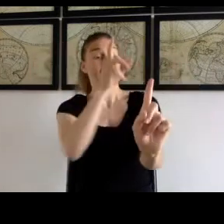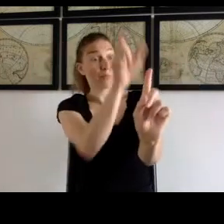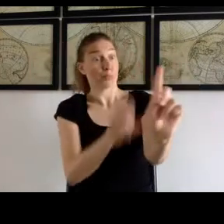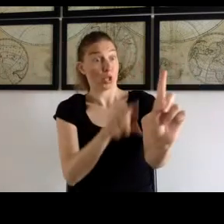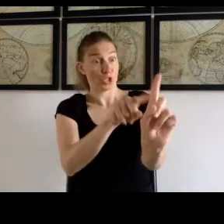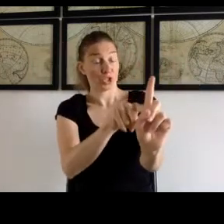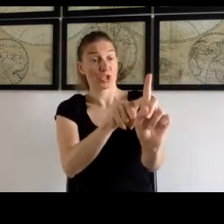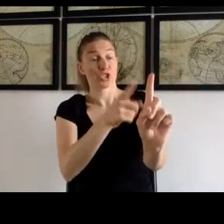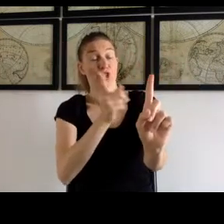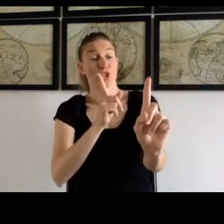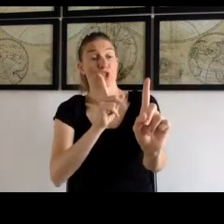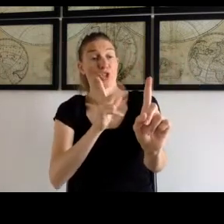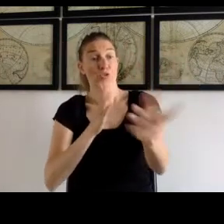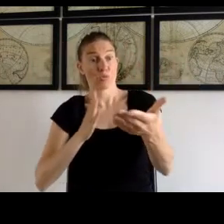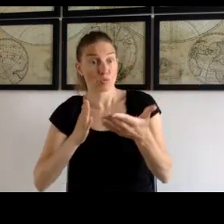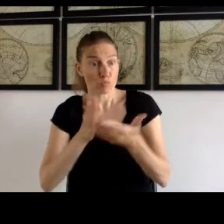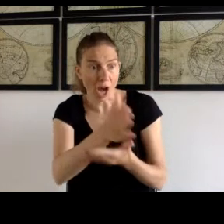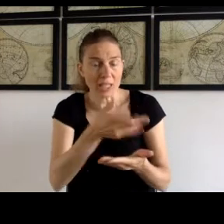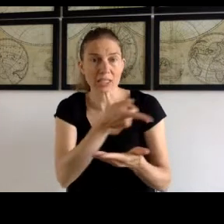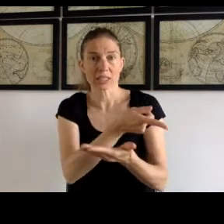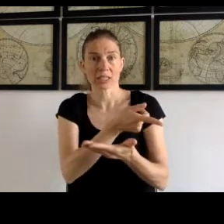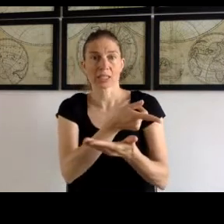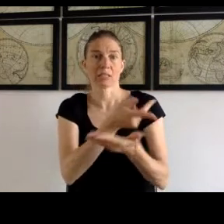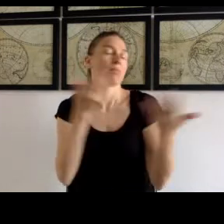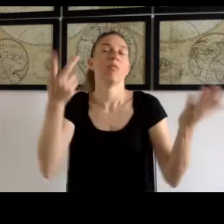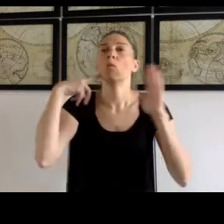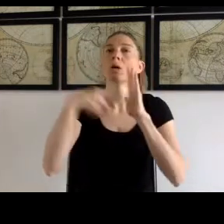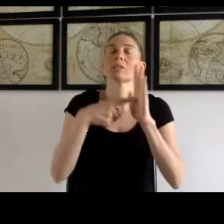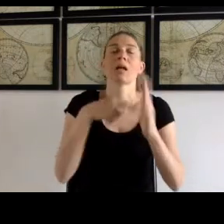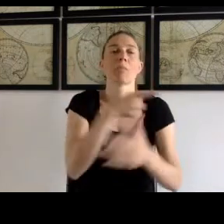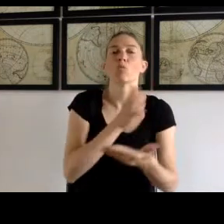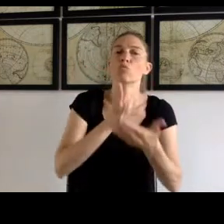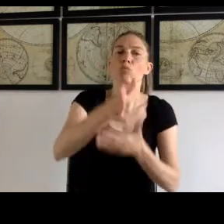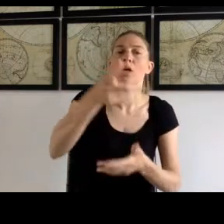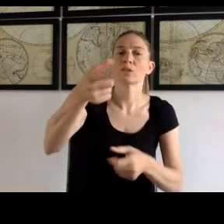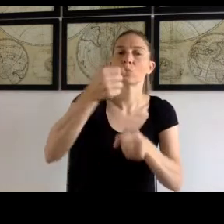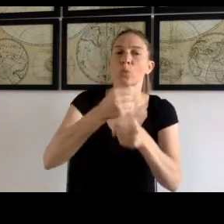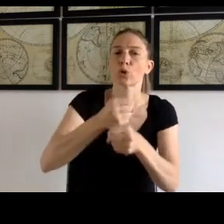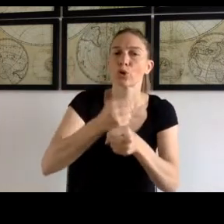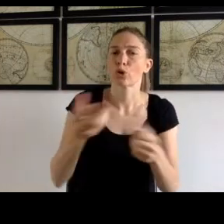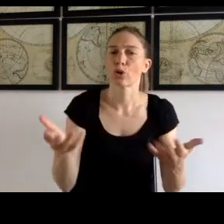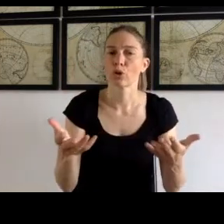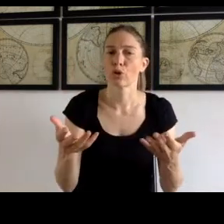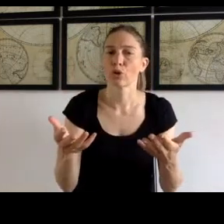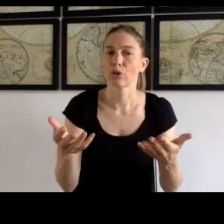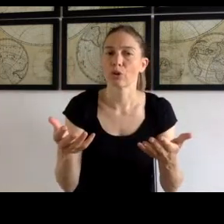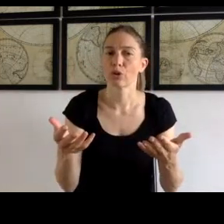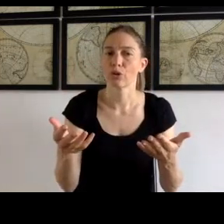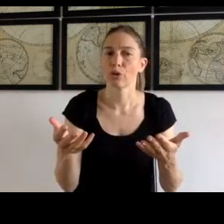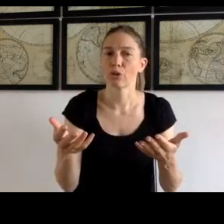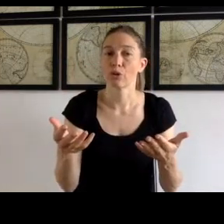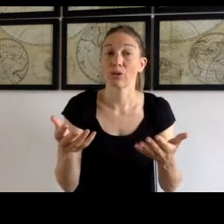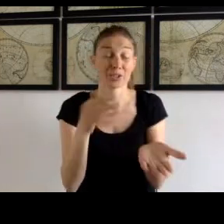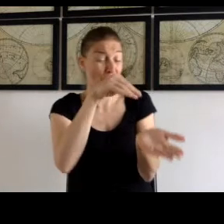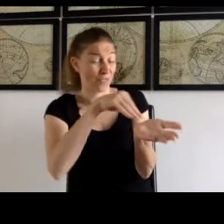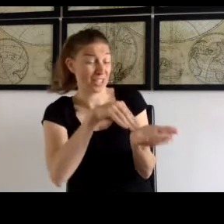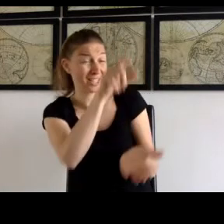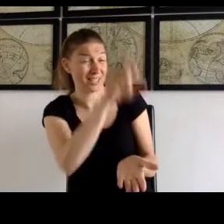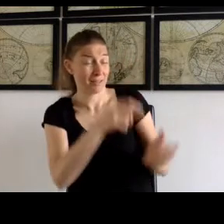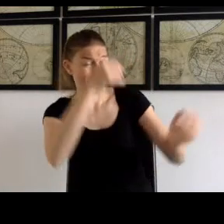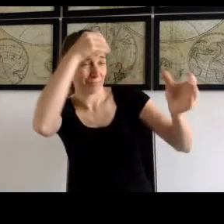If I speak about the work, I can speak that the expertise is physician. If I speak